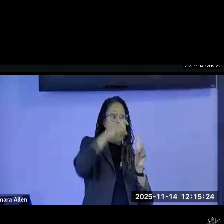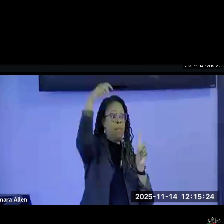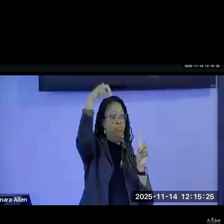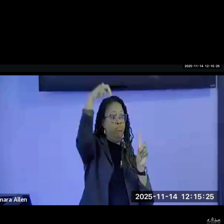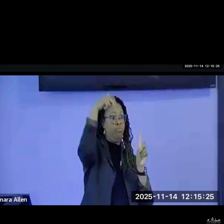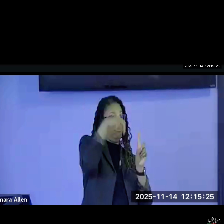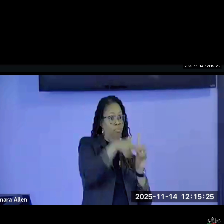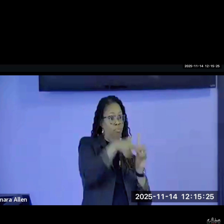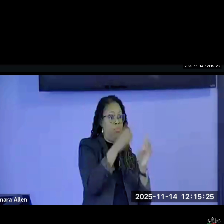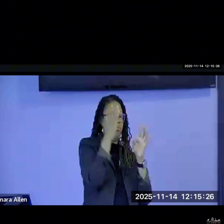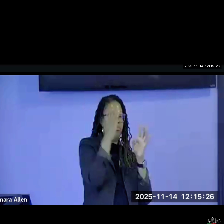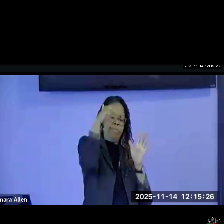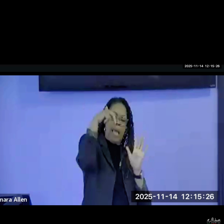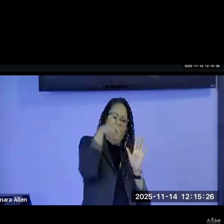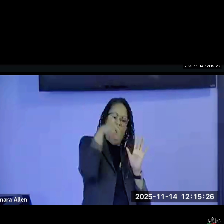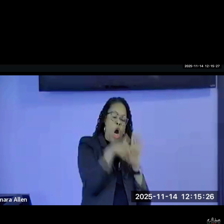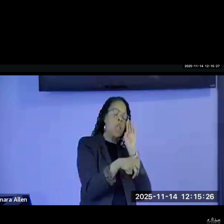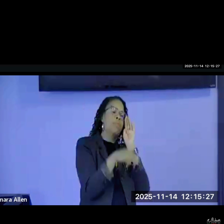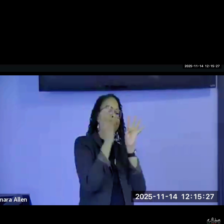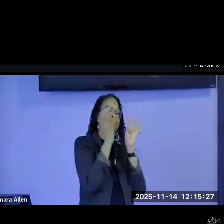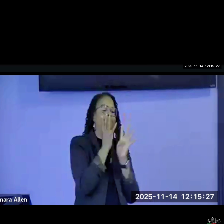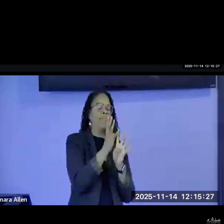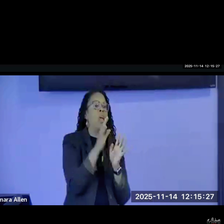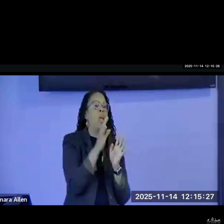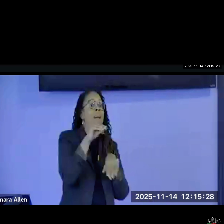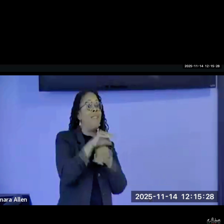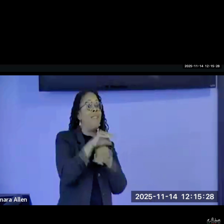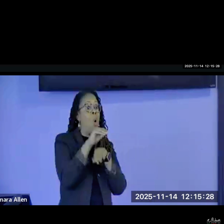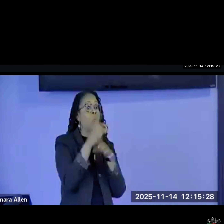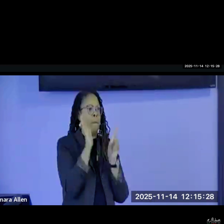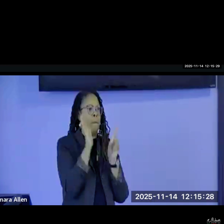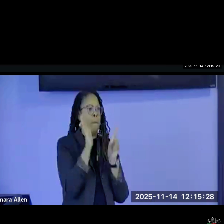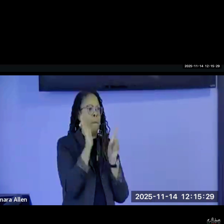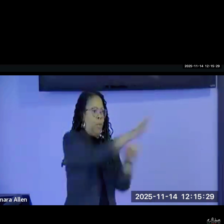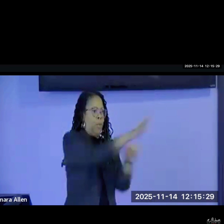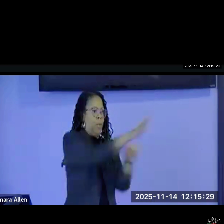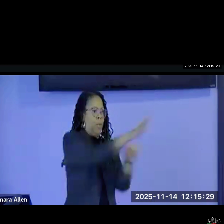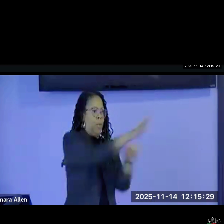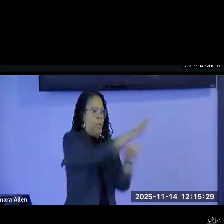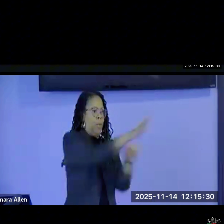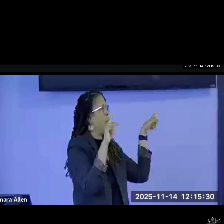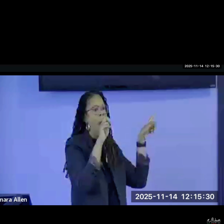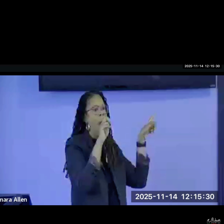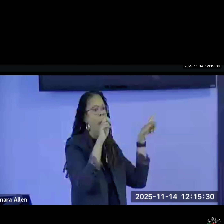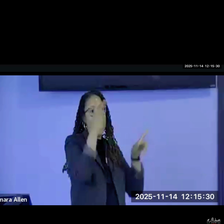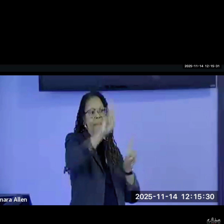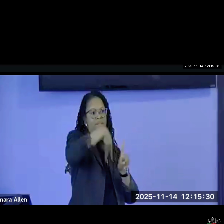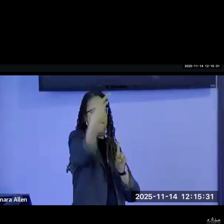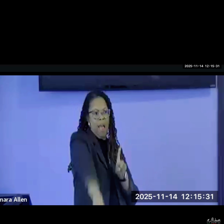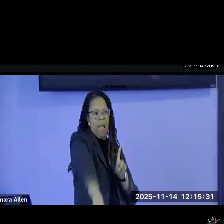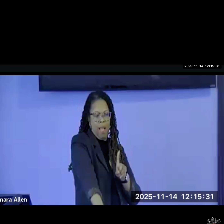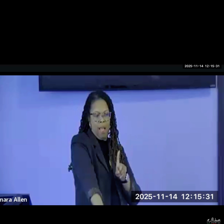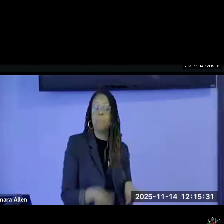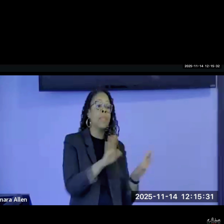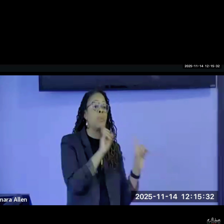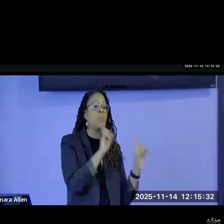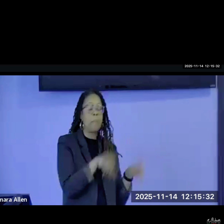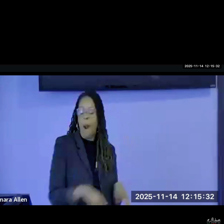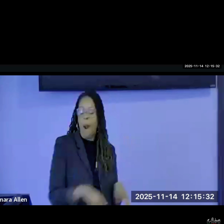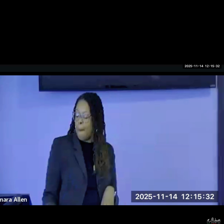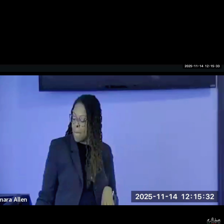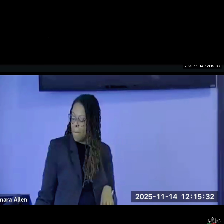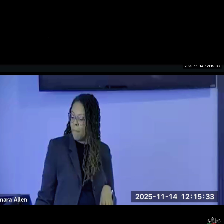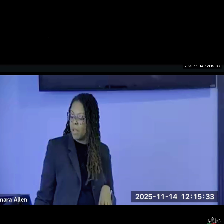did, when going to classes, they would transition going through the stairs. And so this experience was